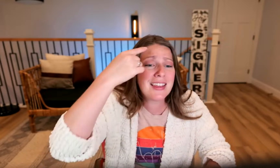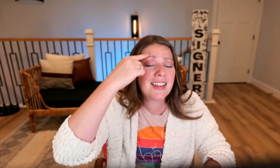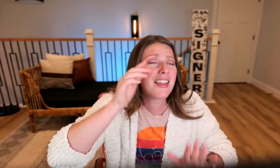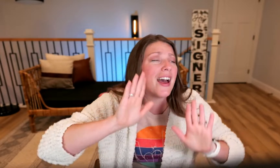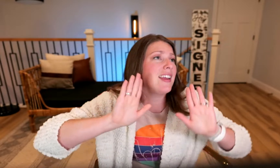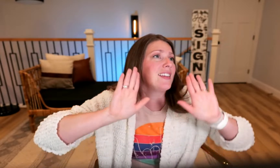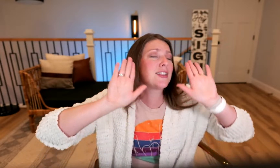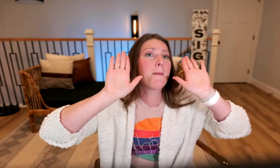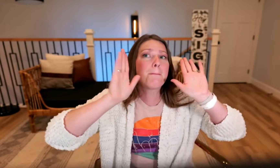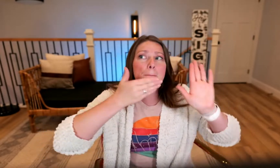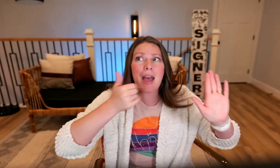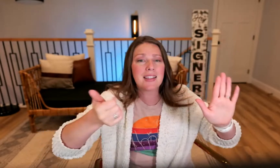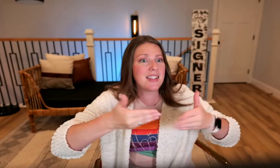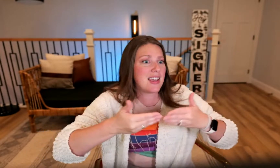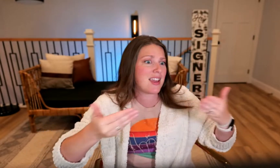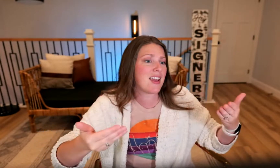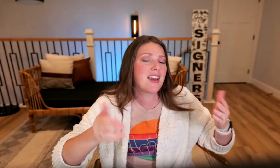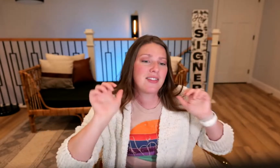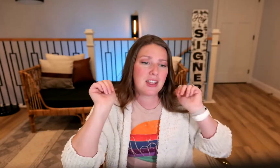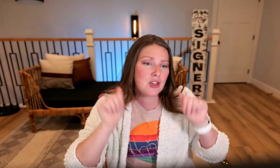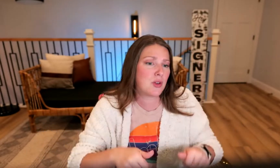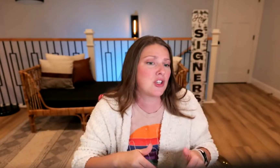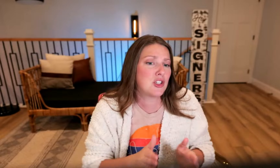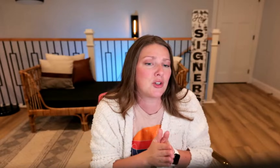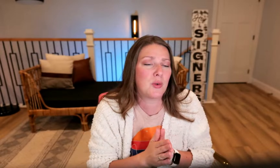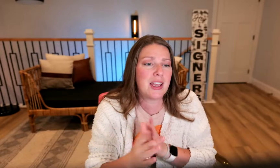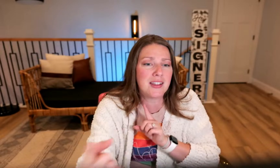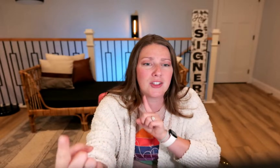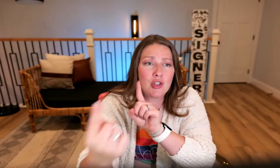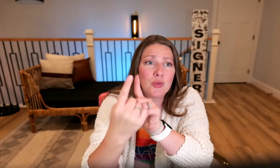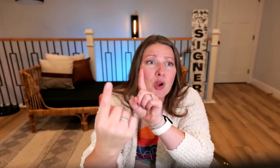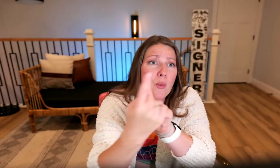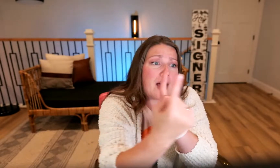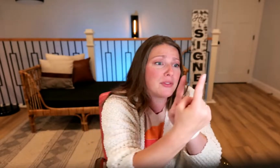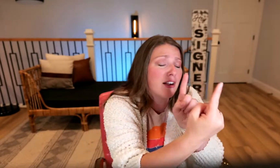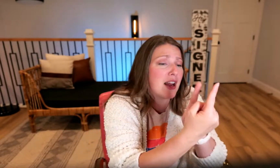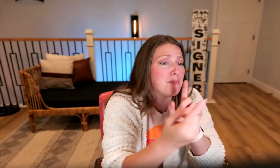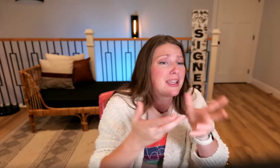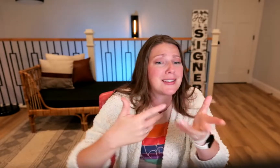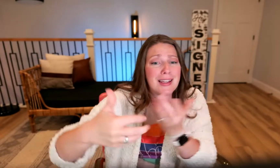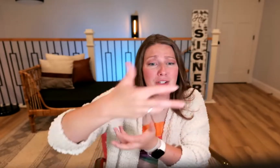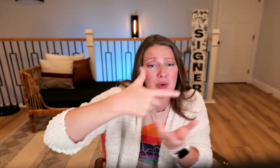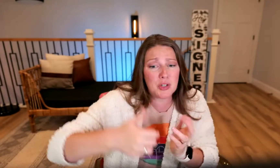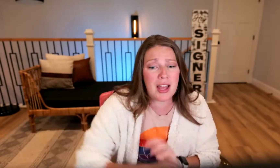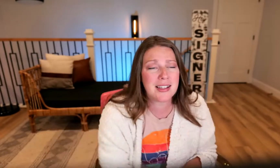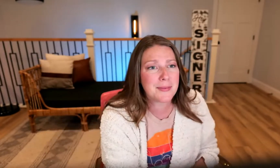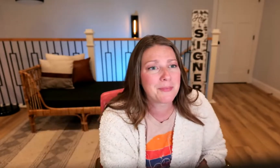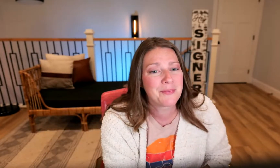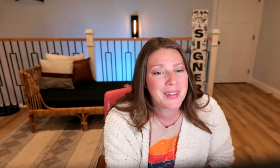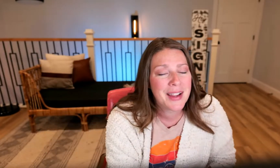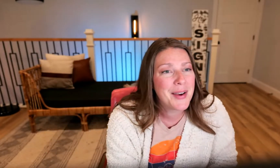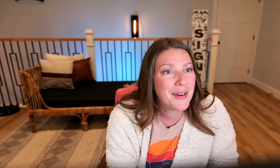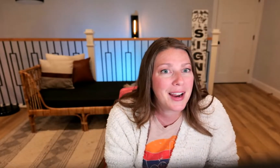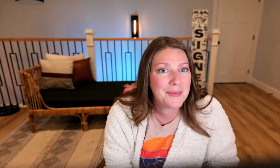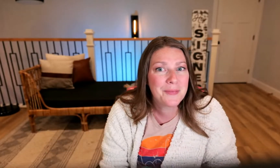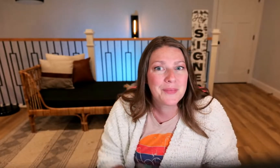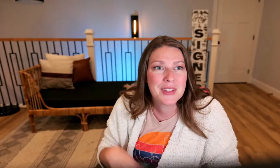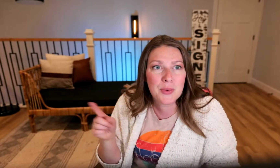that that is the best thing that you can do, is to go out there and meet and socialize. All right. Do we have